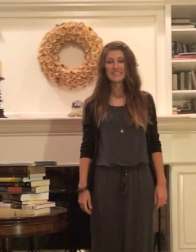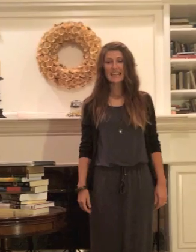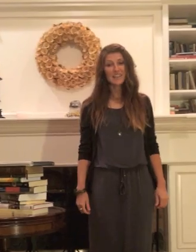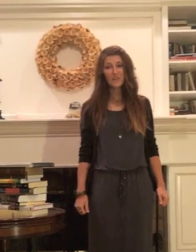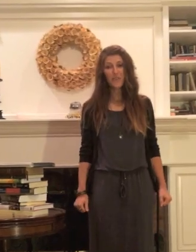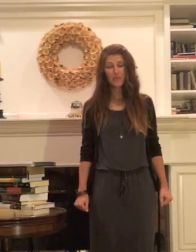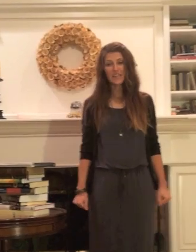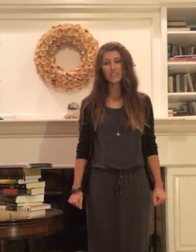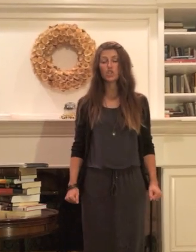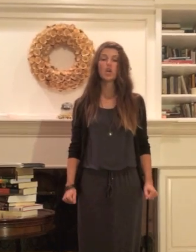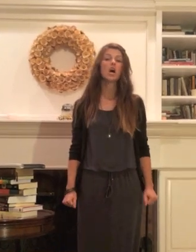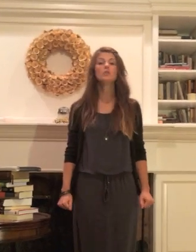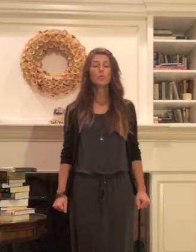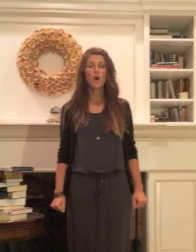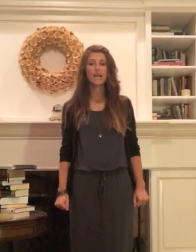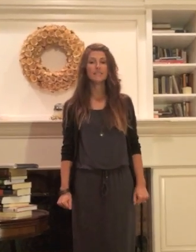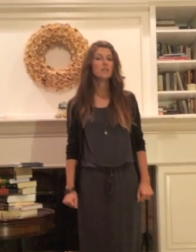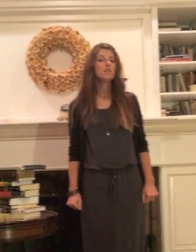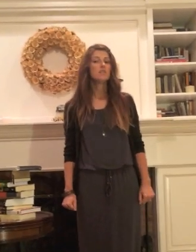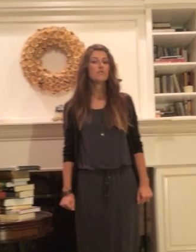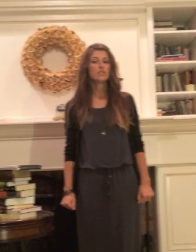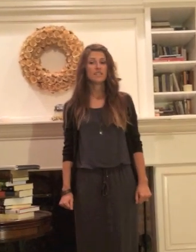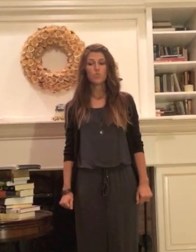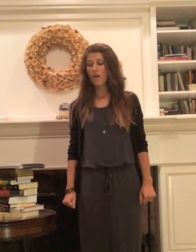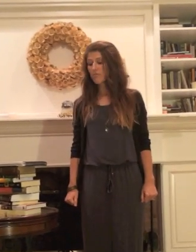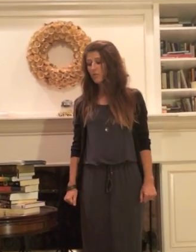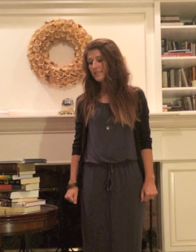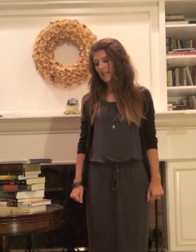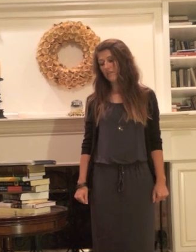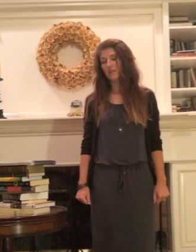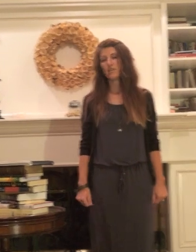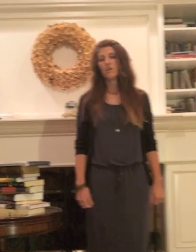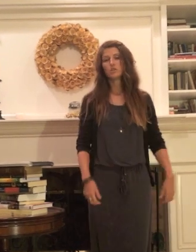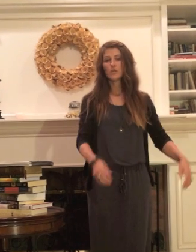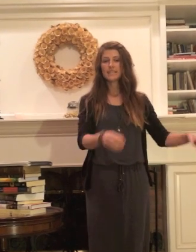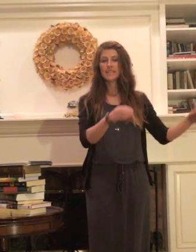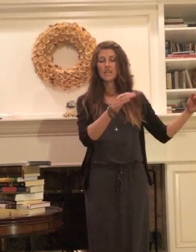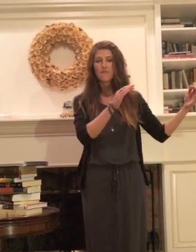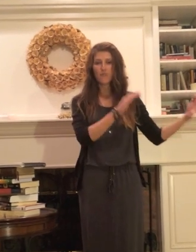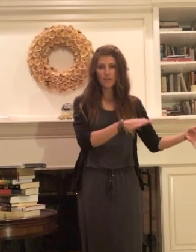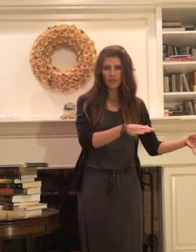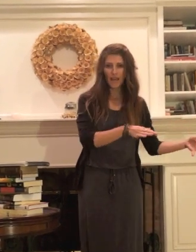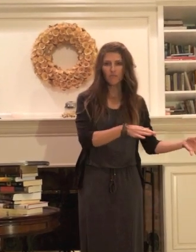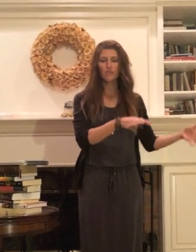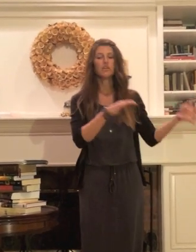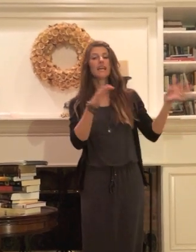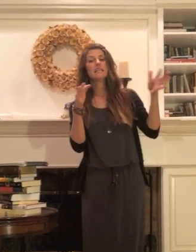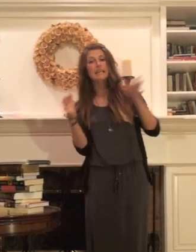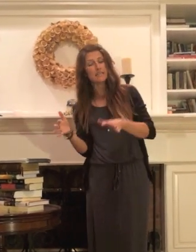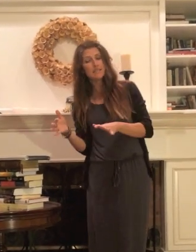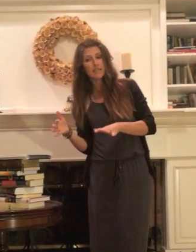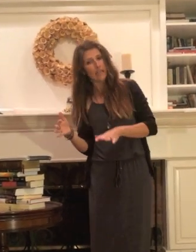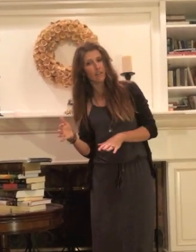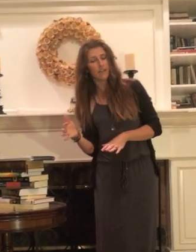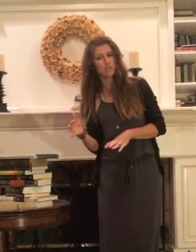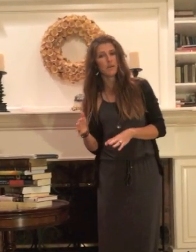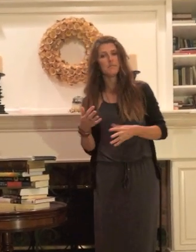In cycle 3, John 1, verses 1 through 7. We're translating it from the Latin Vulgate into English, but I'm going to